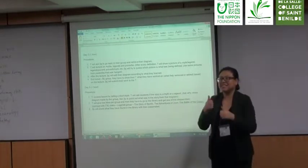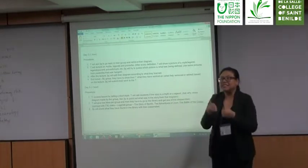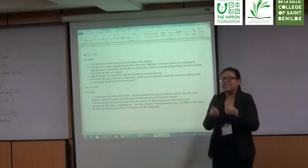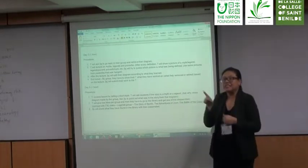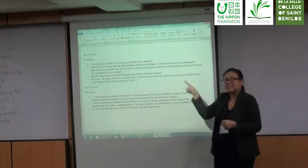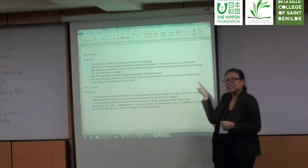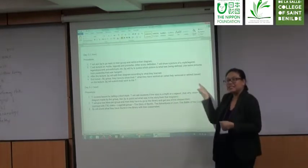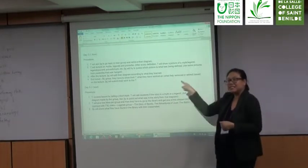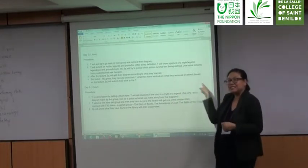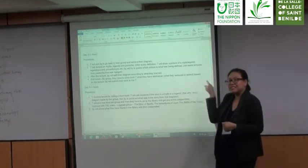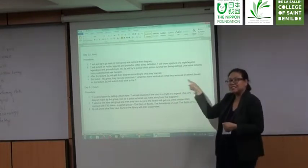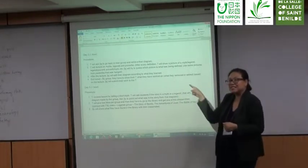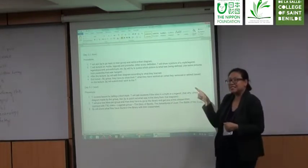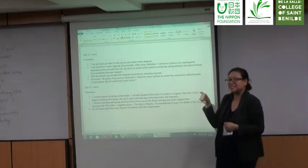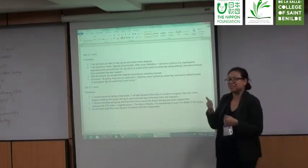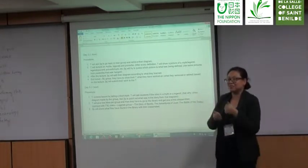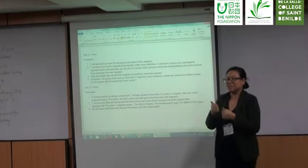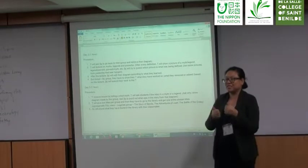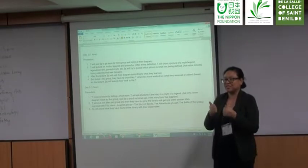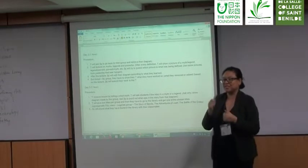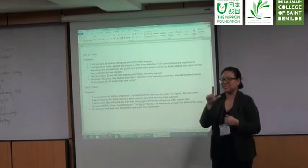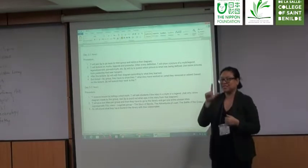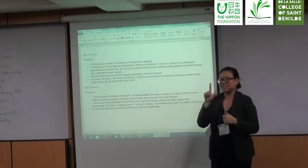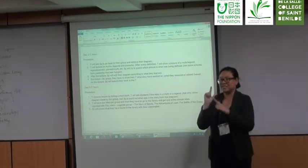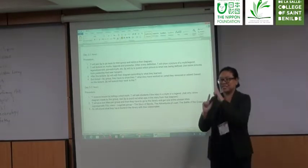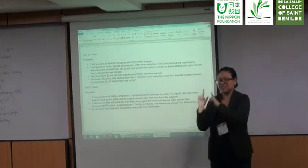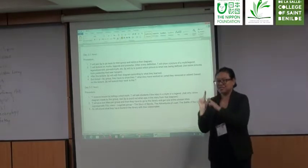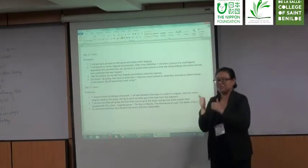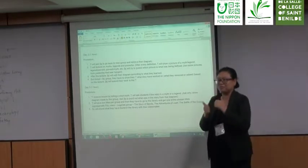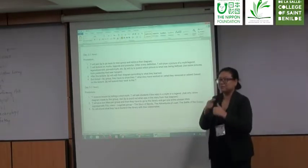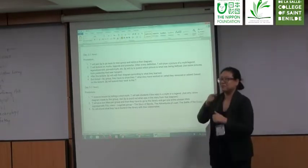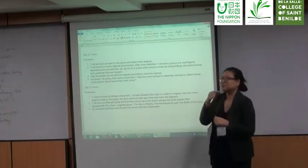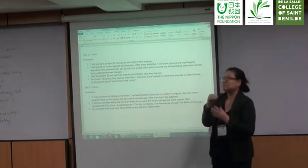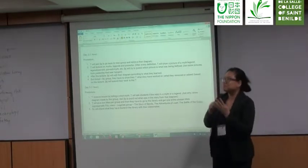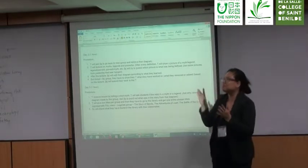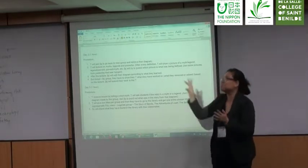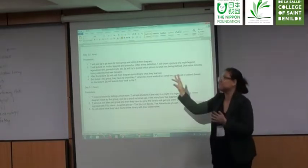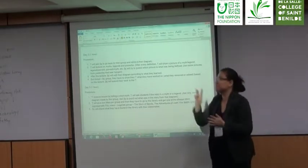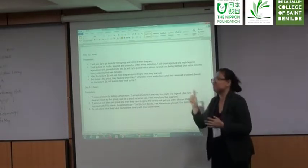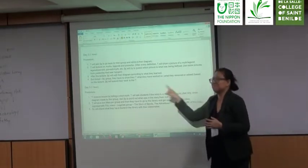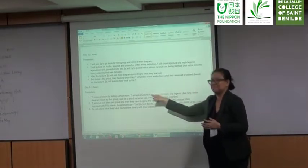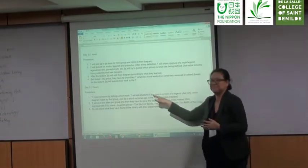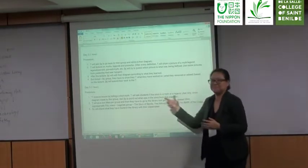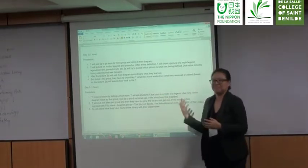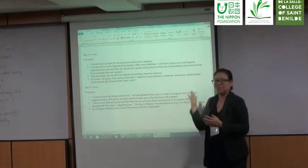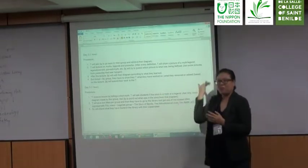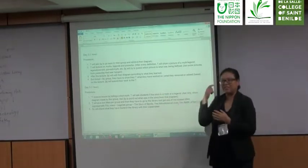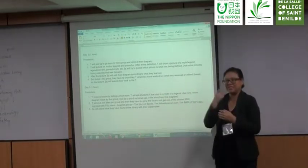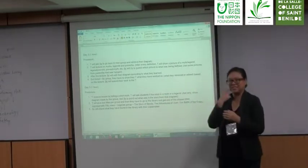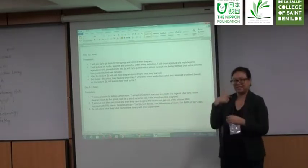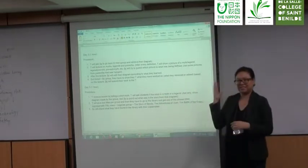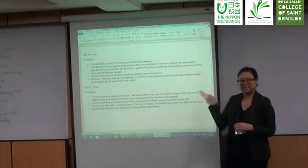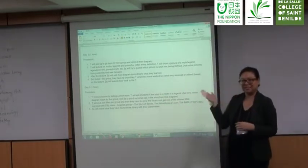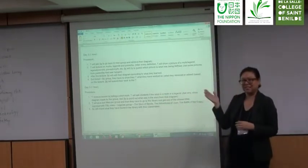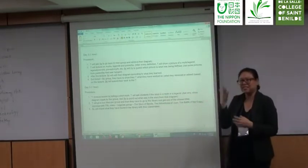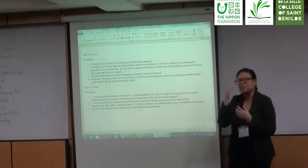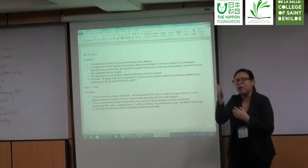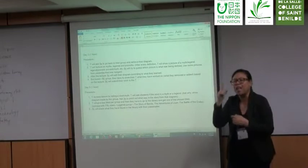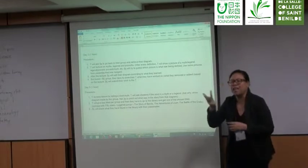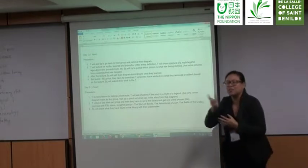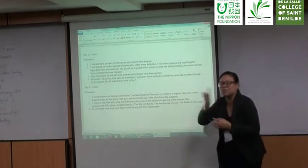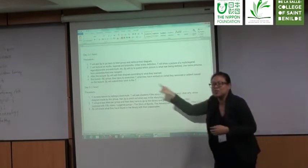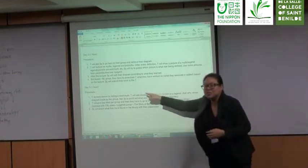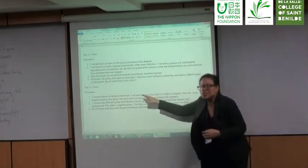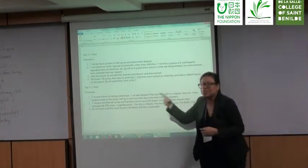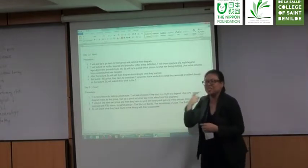cards, pictures on how each on our direction. Using the previous day's pictures